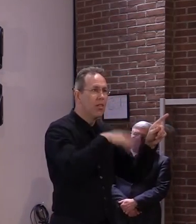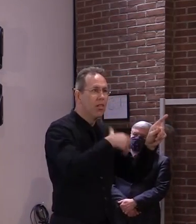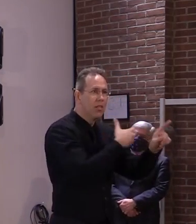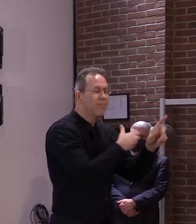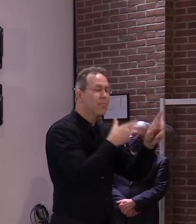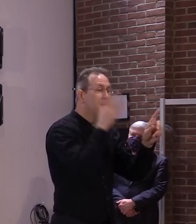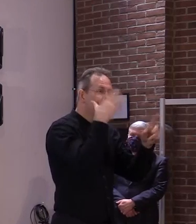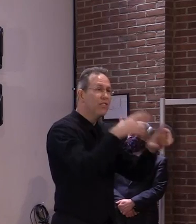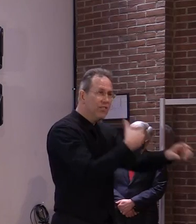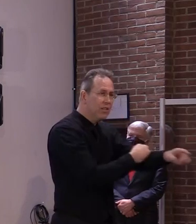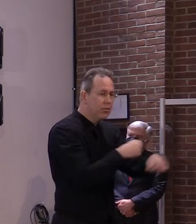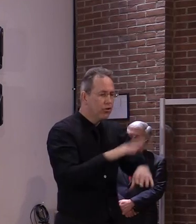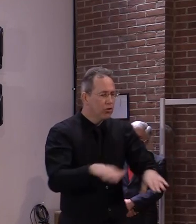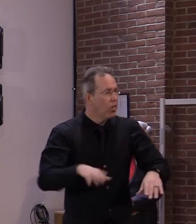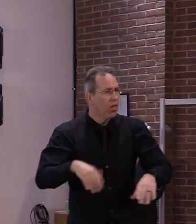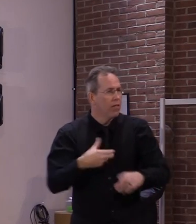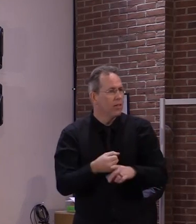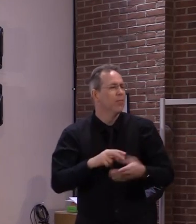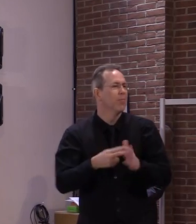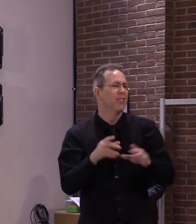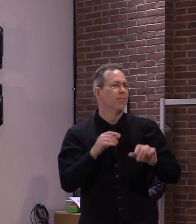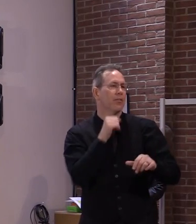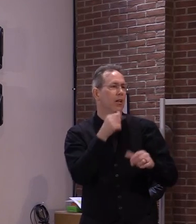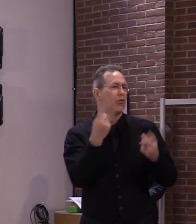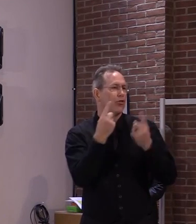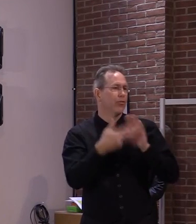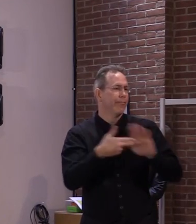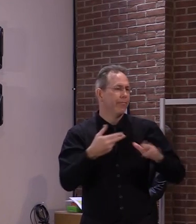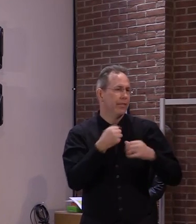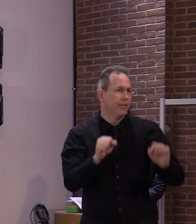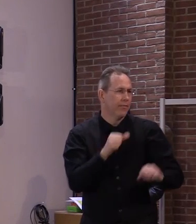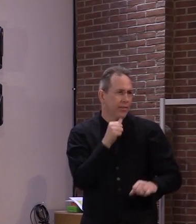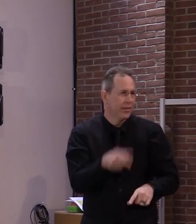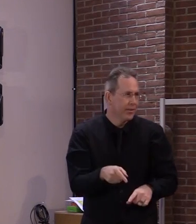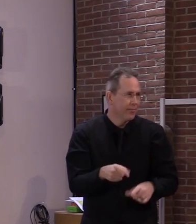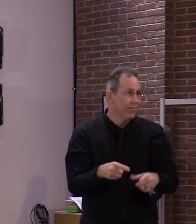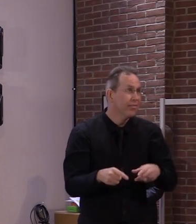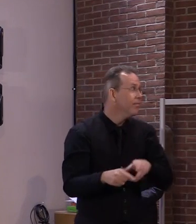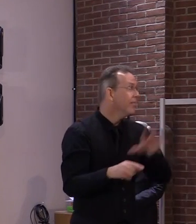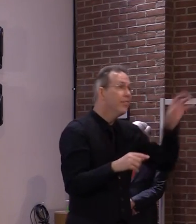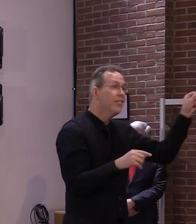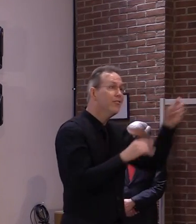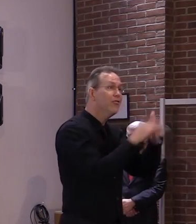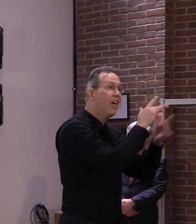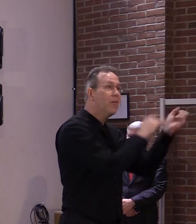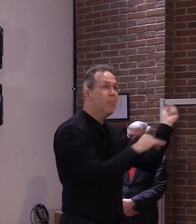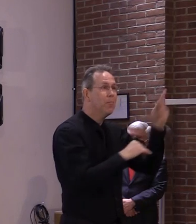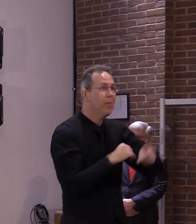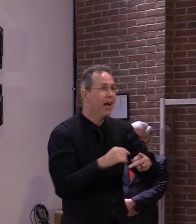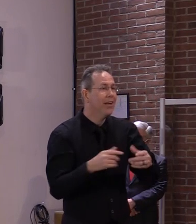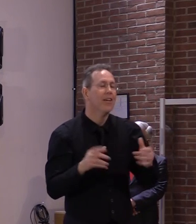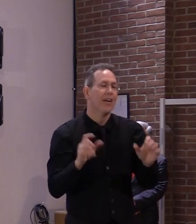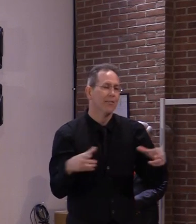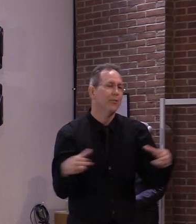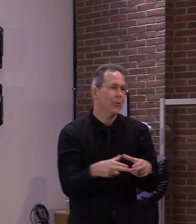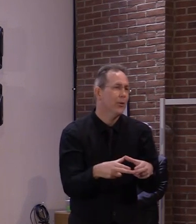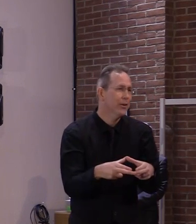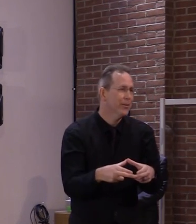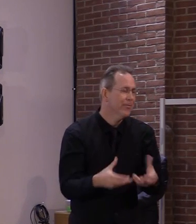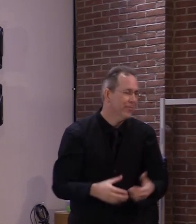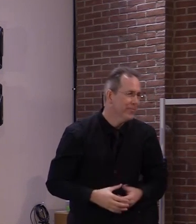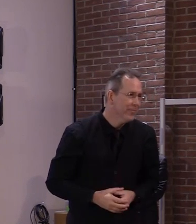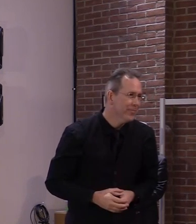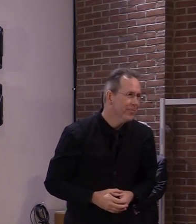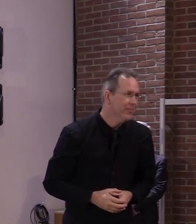Got it. That will help clarify, I think, for some families out in Vermont. So given that children won't be able to receive the vaccine anytime soon because they're still in